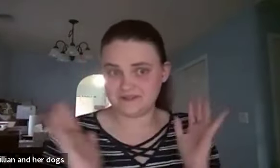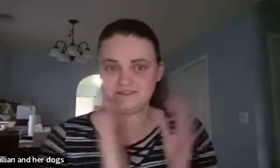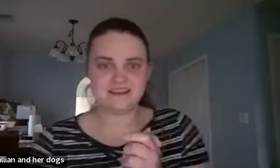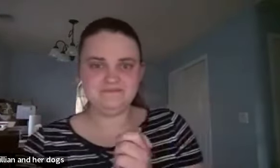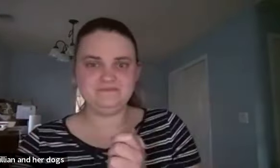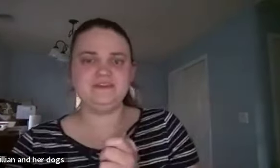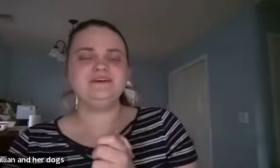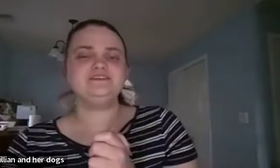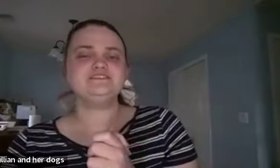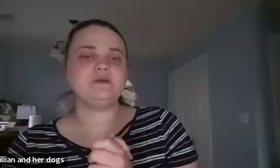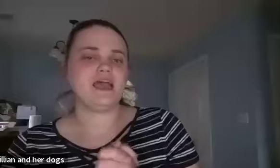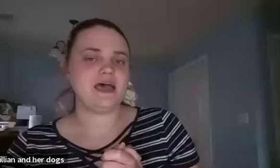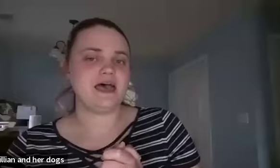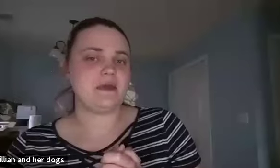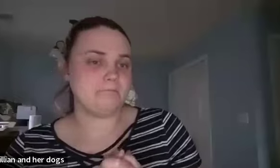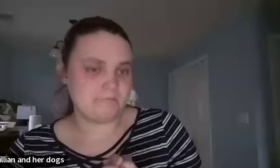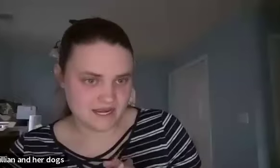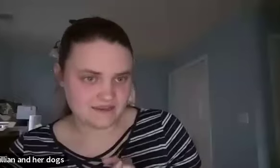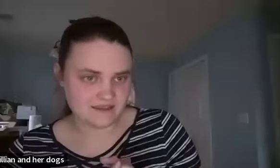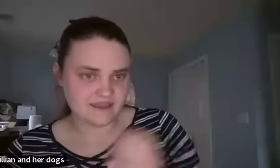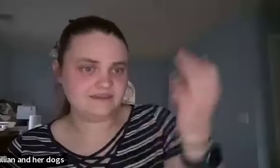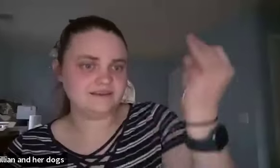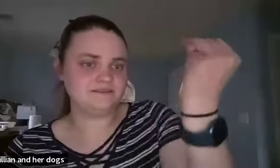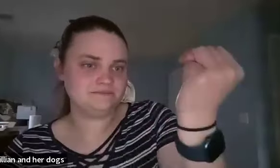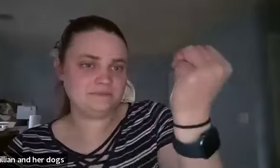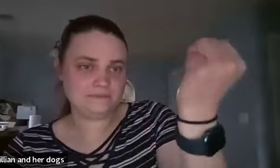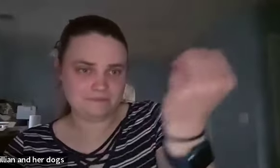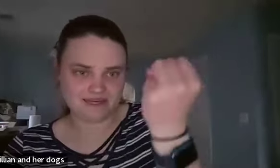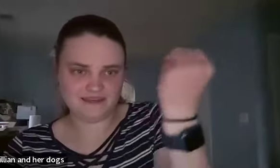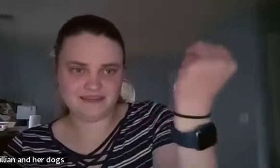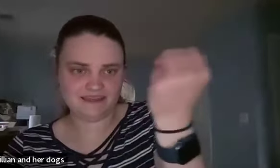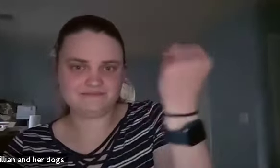All right. So we had Monday,